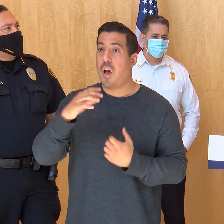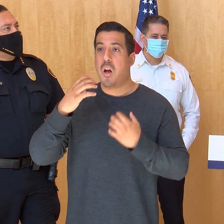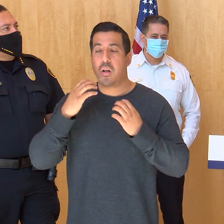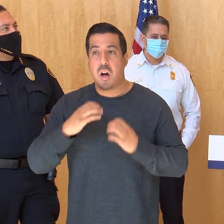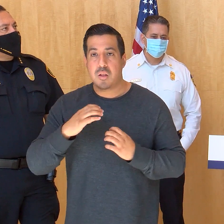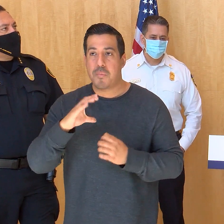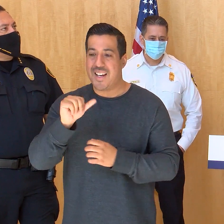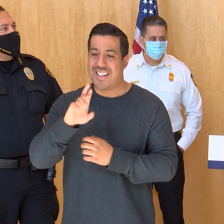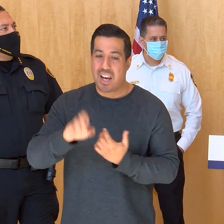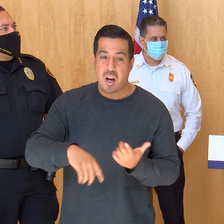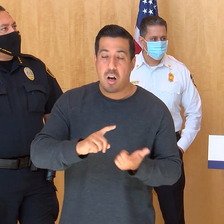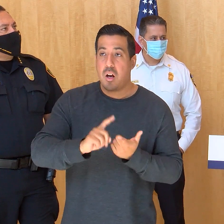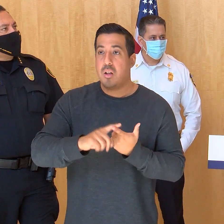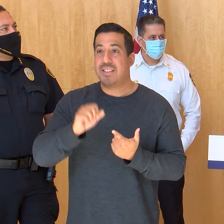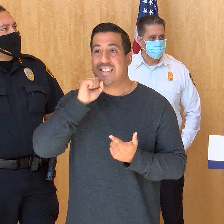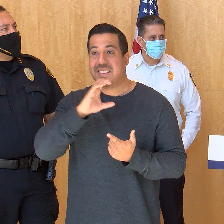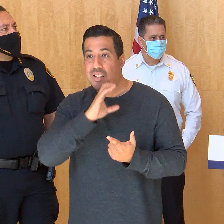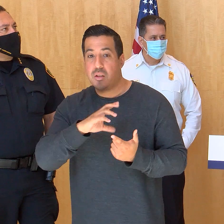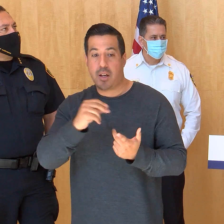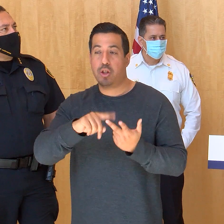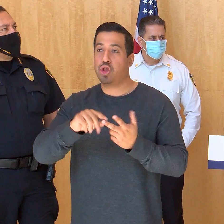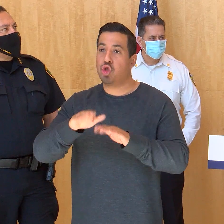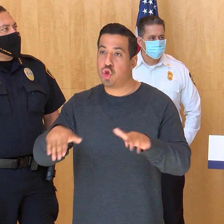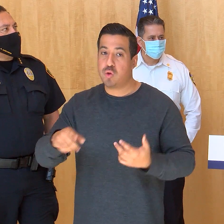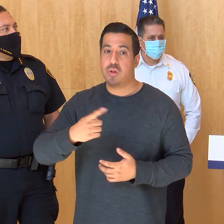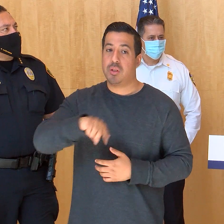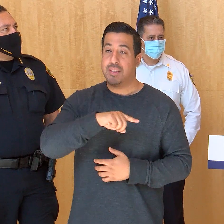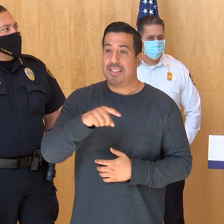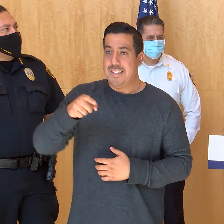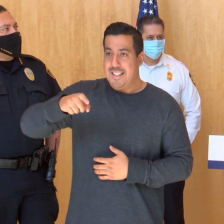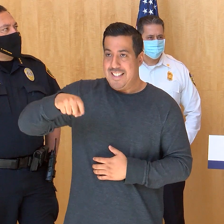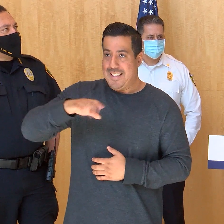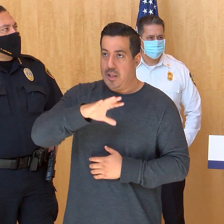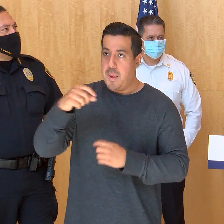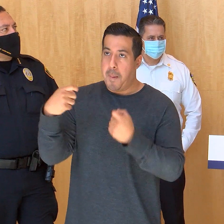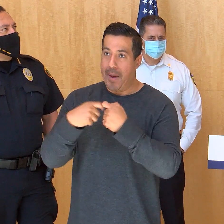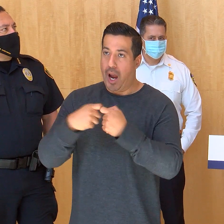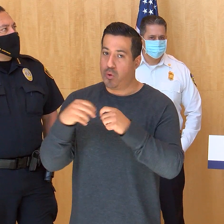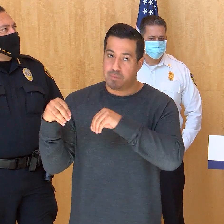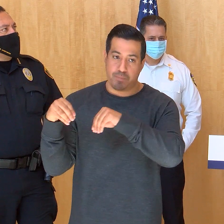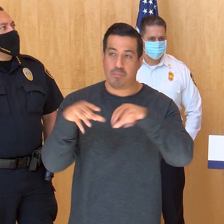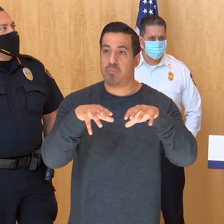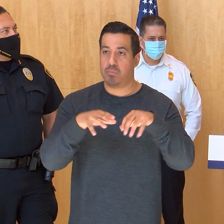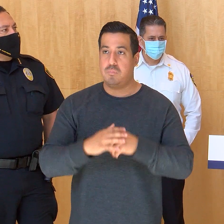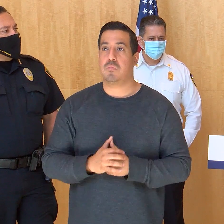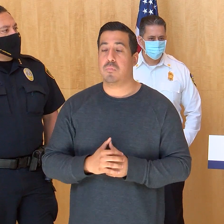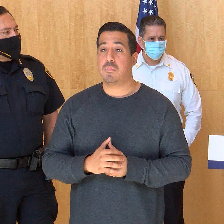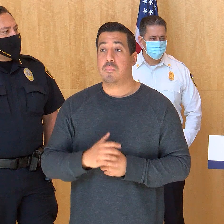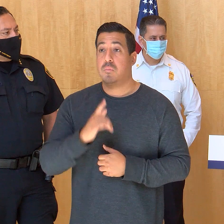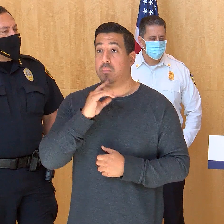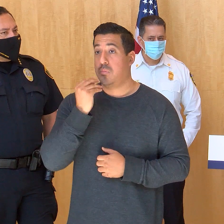customers, seniors, and children, that they need their power restored, quite